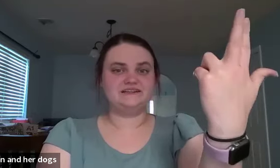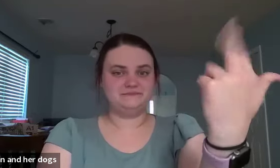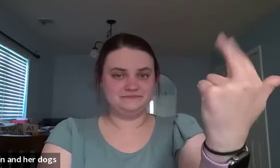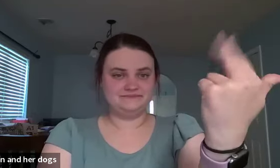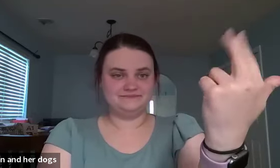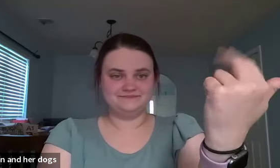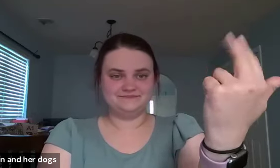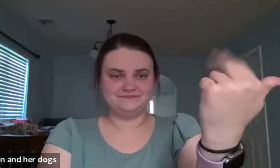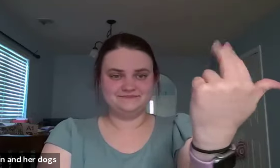13.